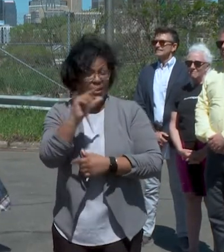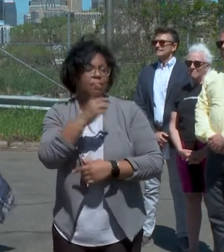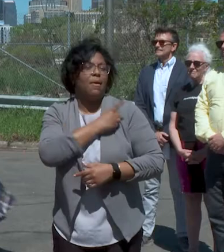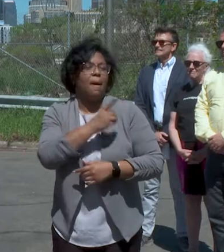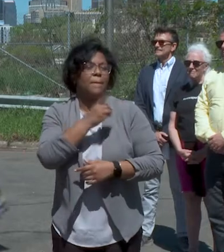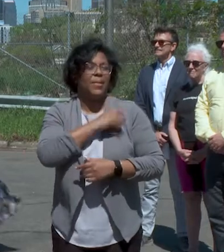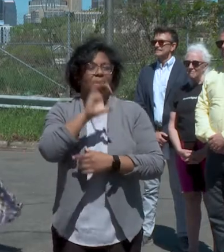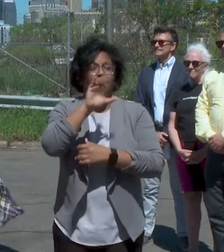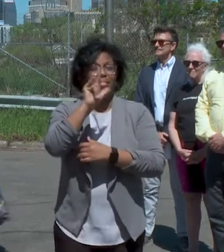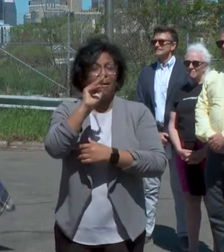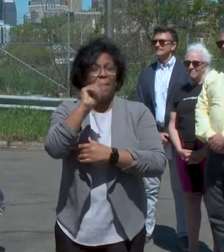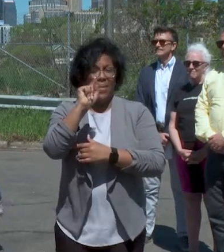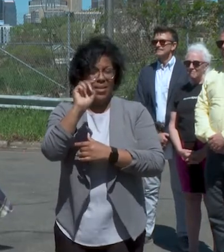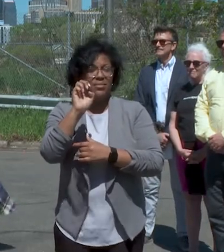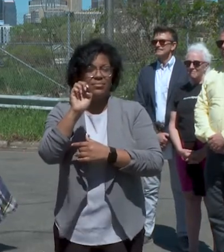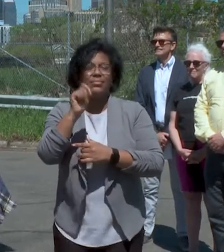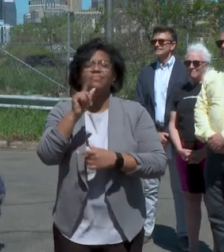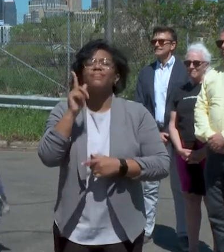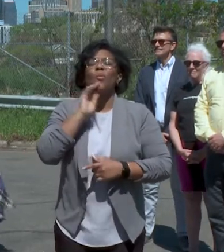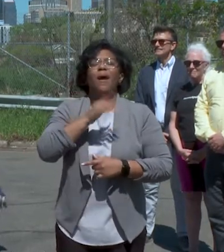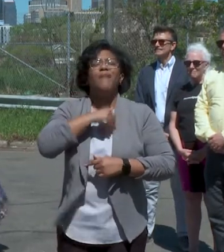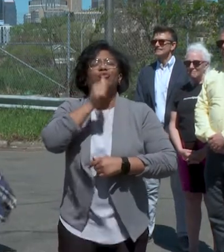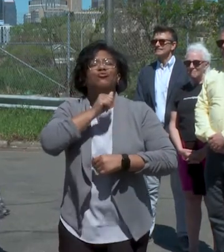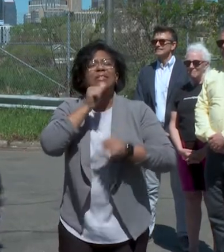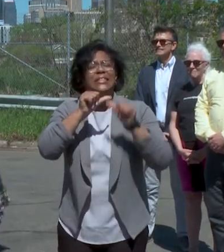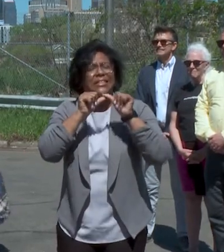allows MPRB to plant a total of